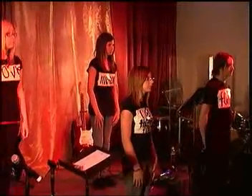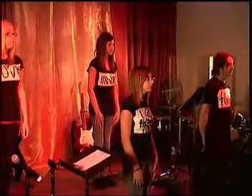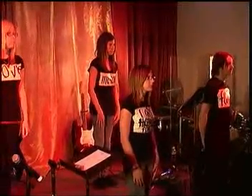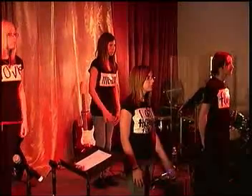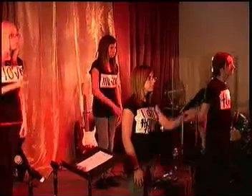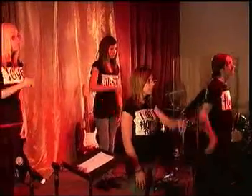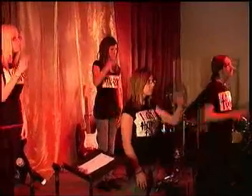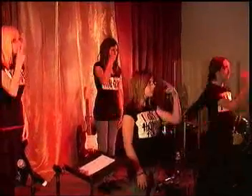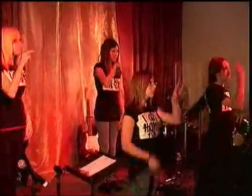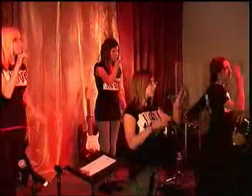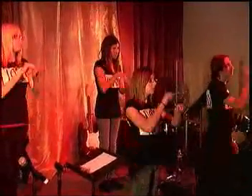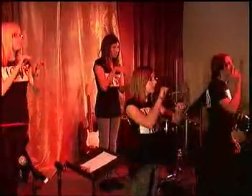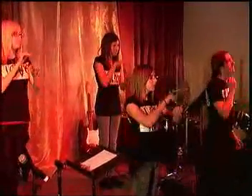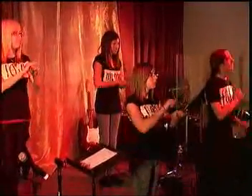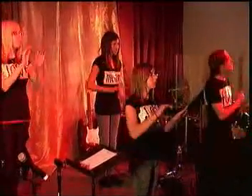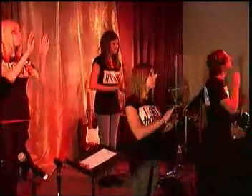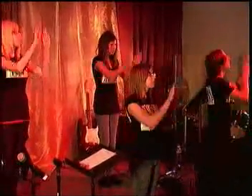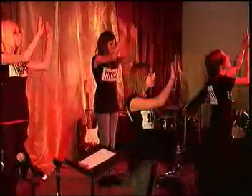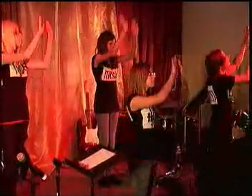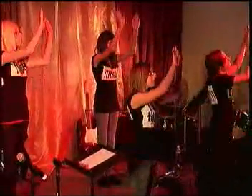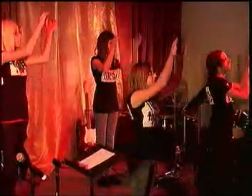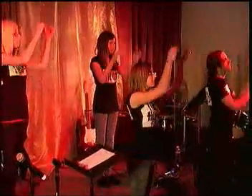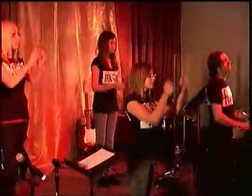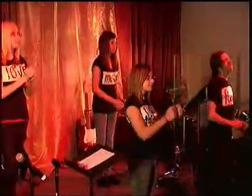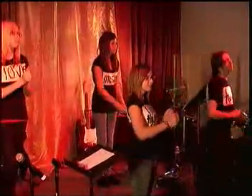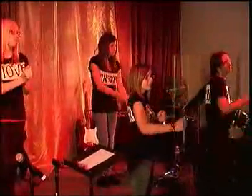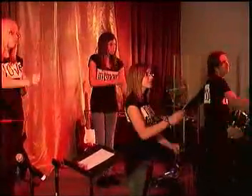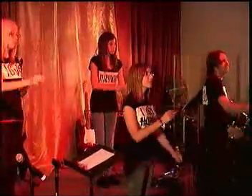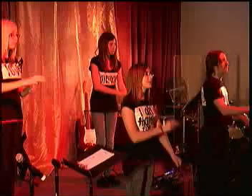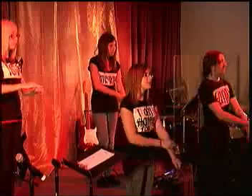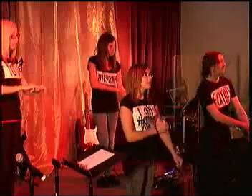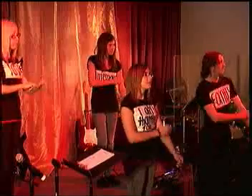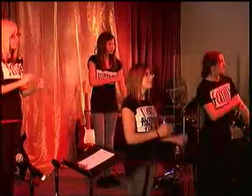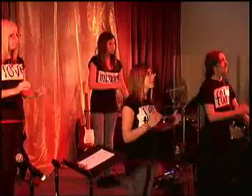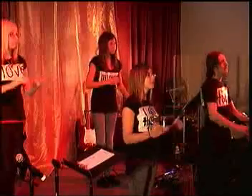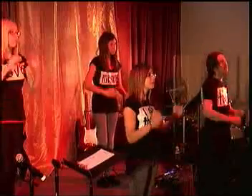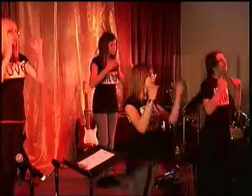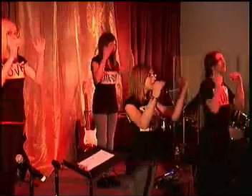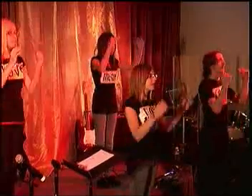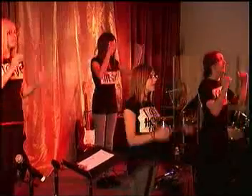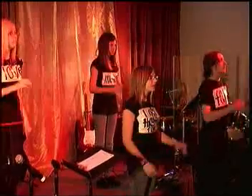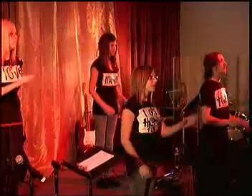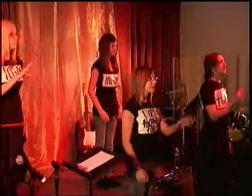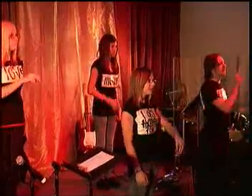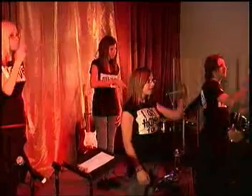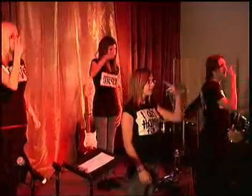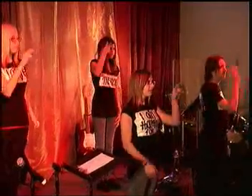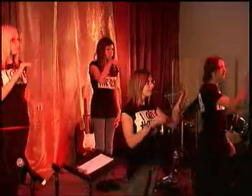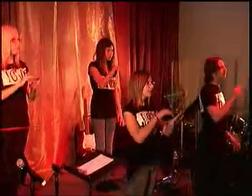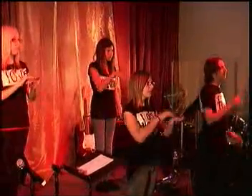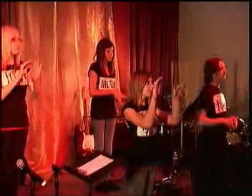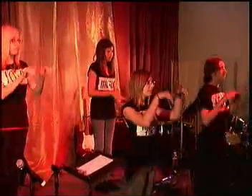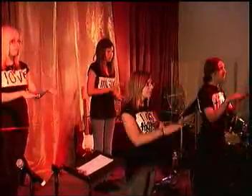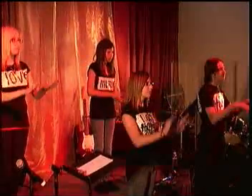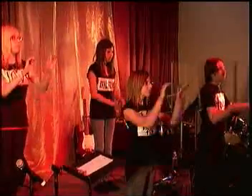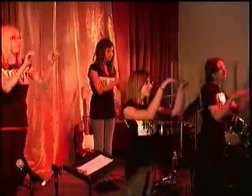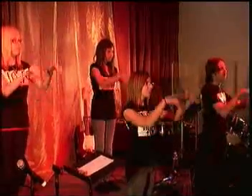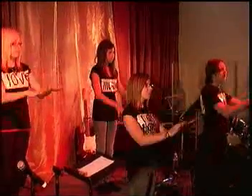Take a look at the mountain, stretching a mile high. Take a look at the ocean,